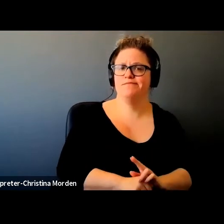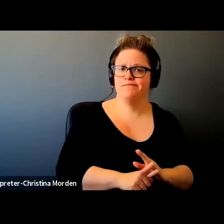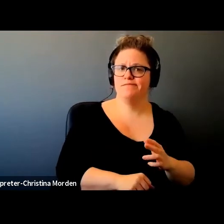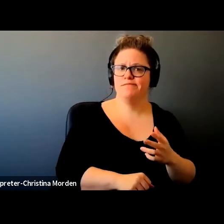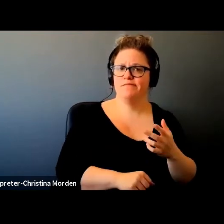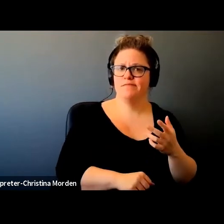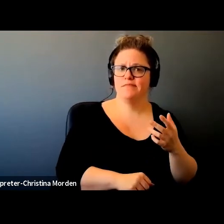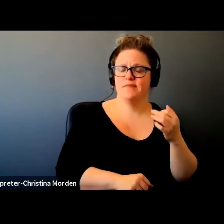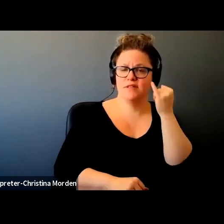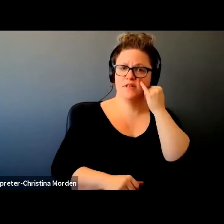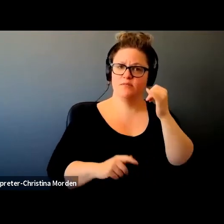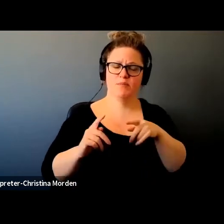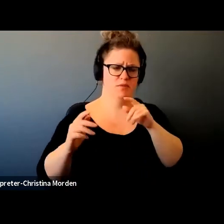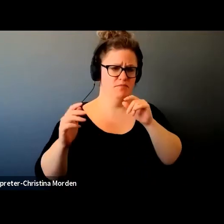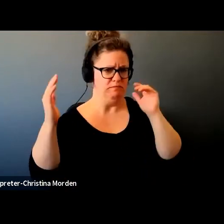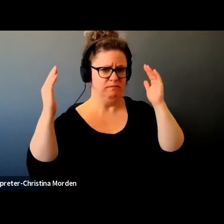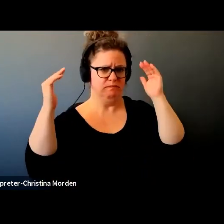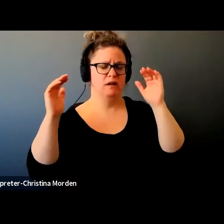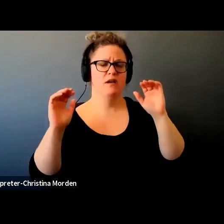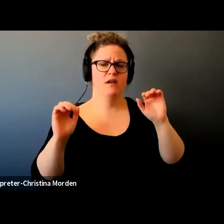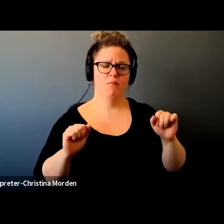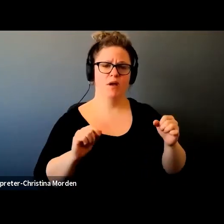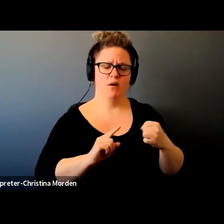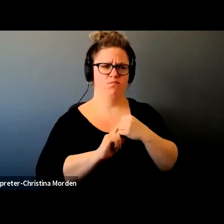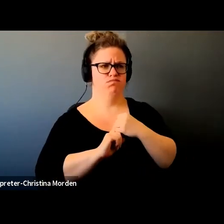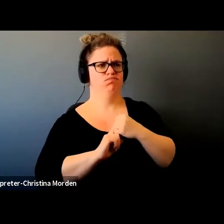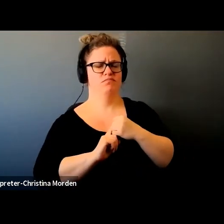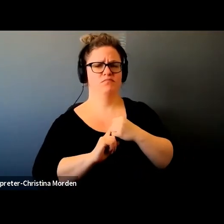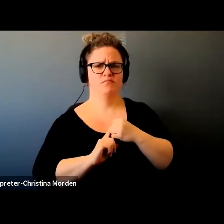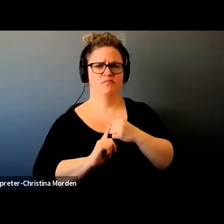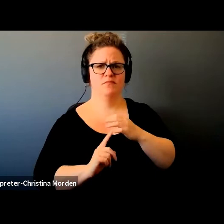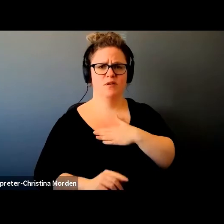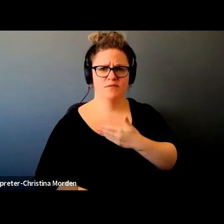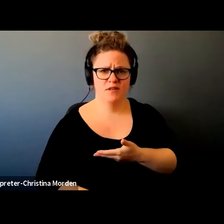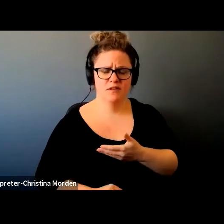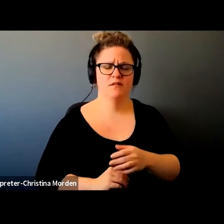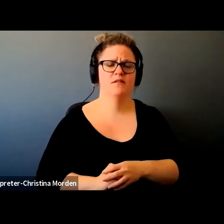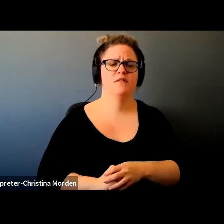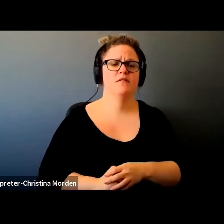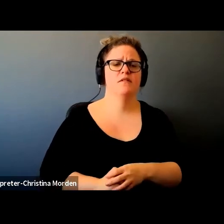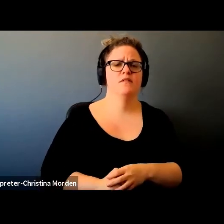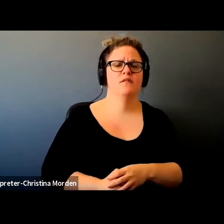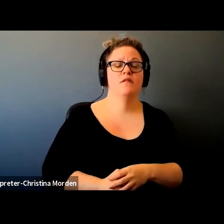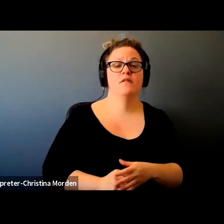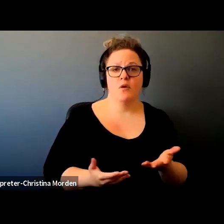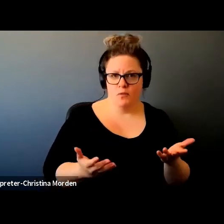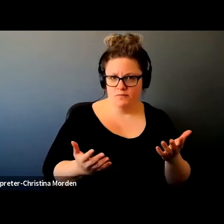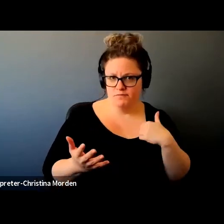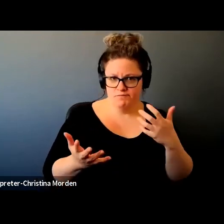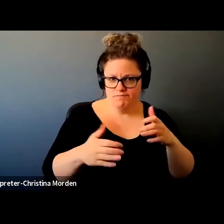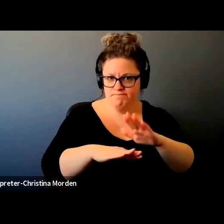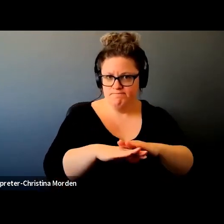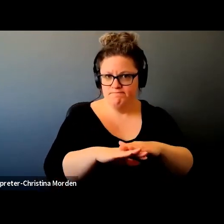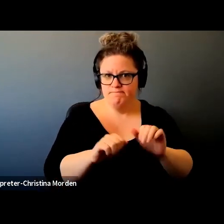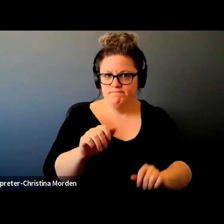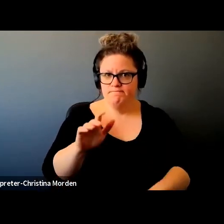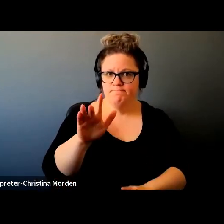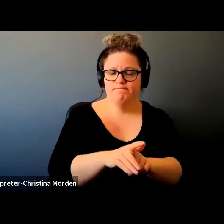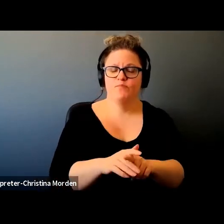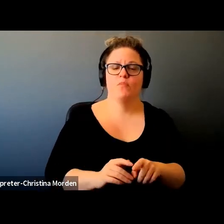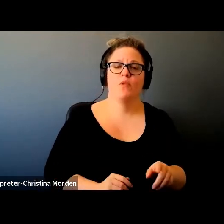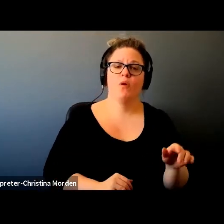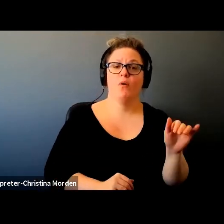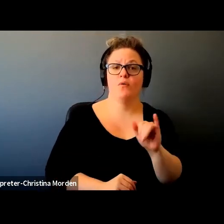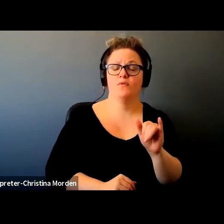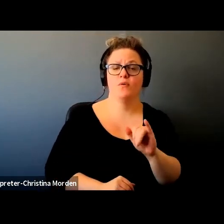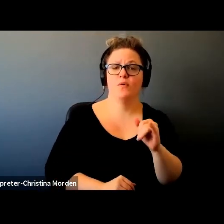that, it can be upsetting. So that's the first thing I'm going to say. And the second is, please, if while you're listening during this live presentation, you have